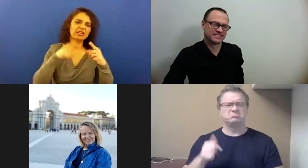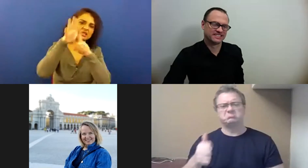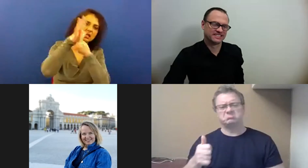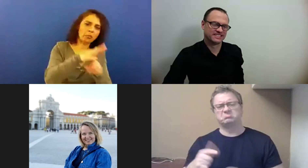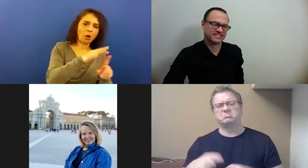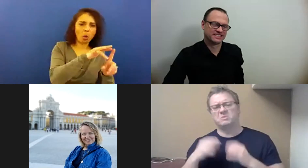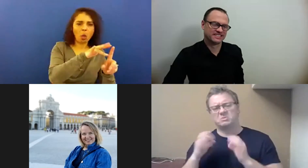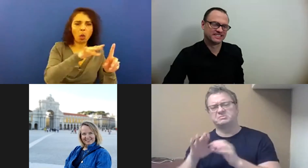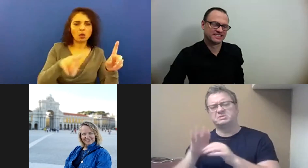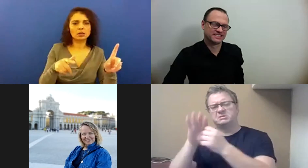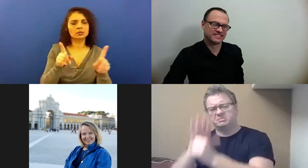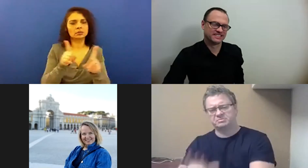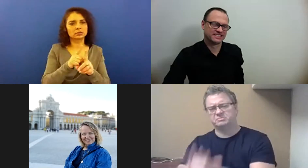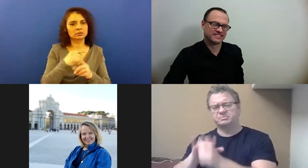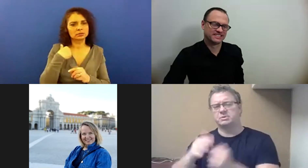picture.